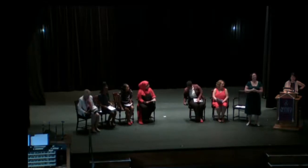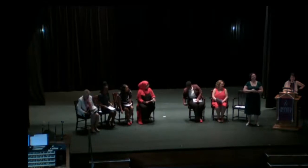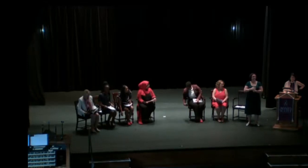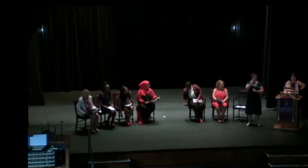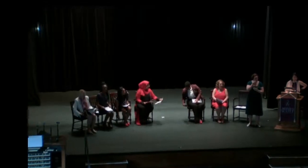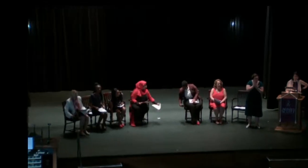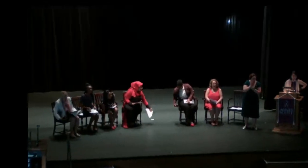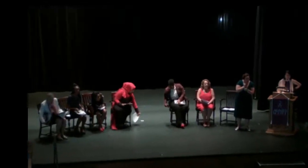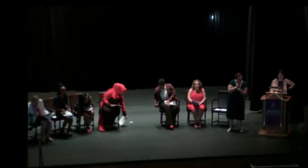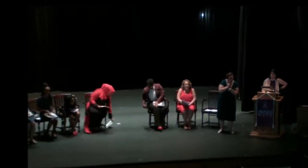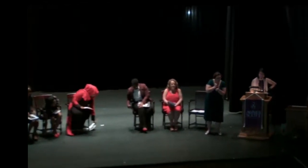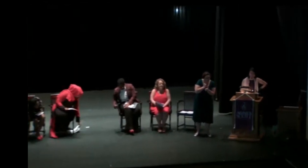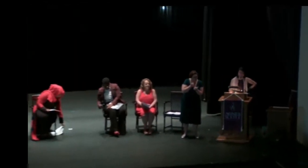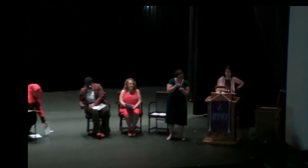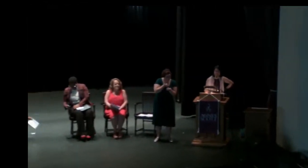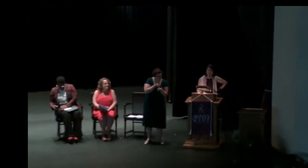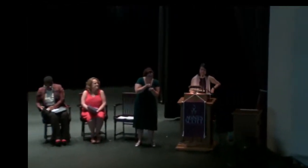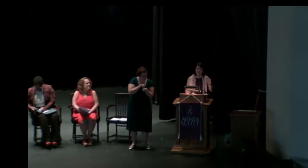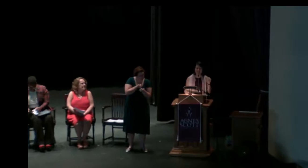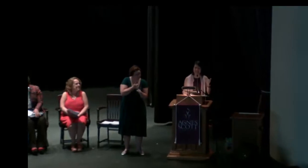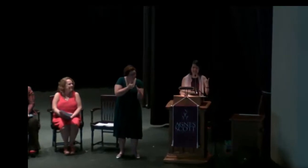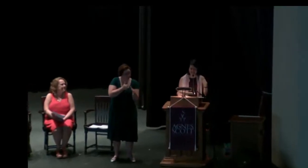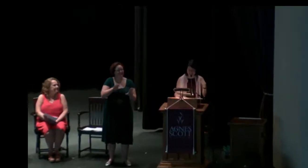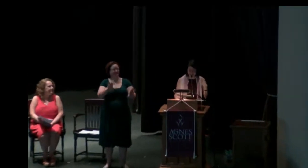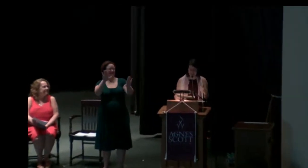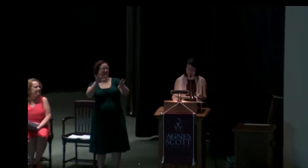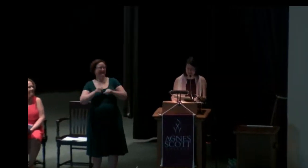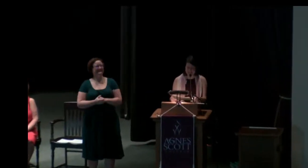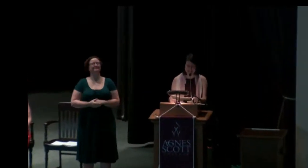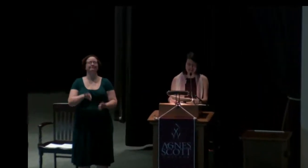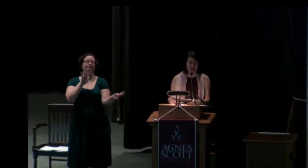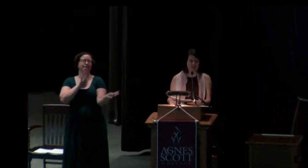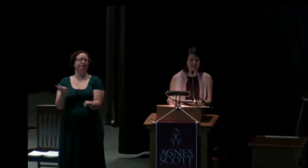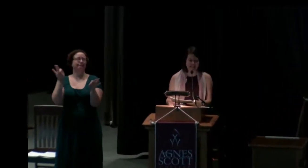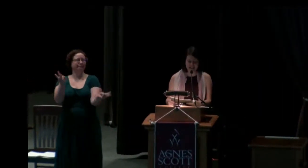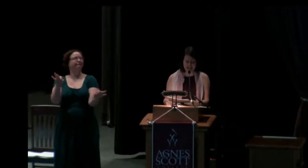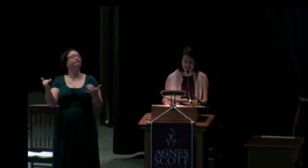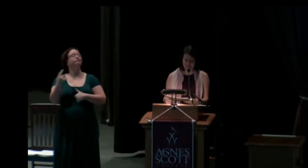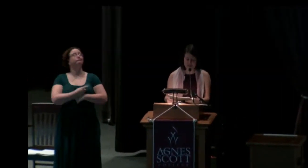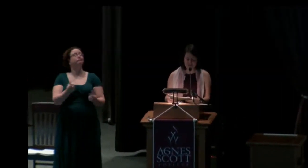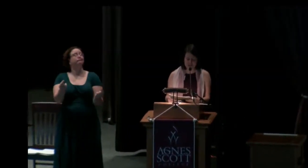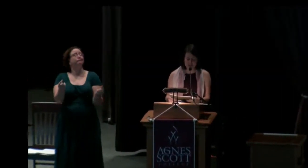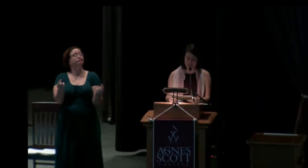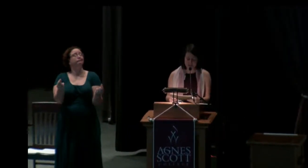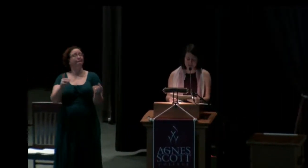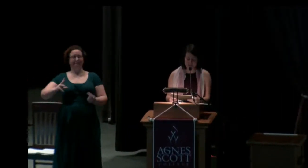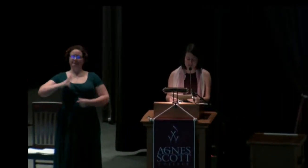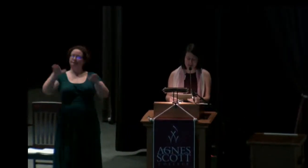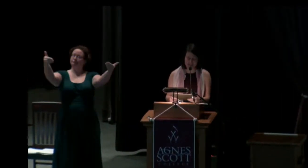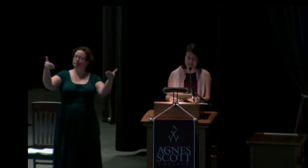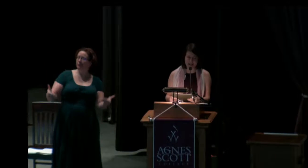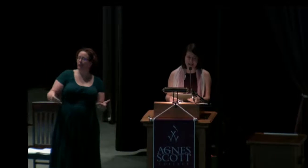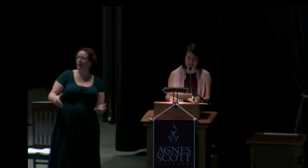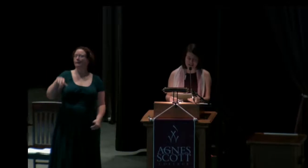sleep? All right? Good, great. Perfect. Well, today we officially welcome you